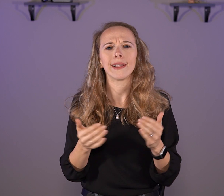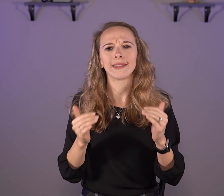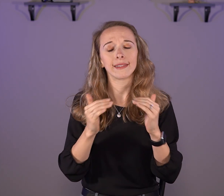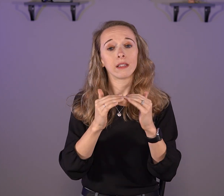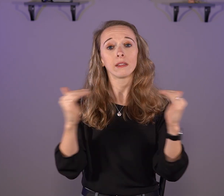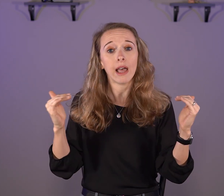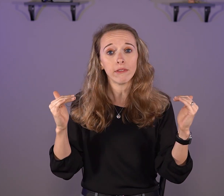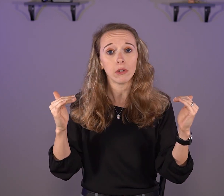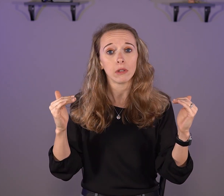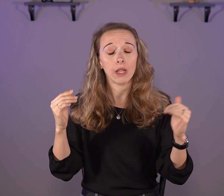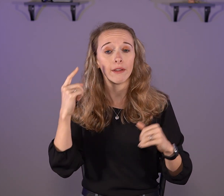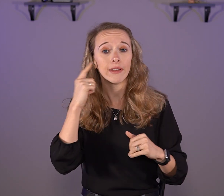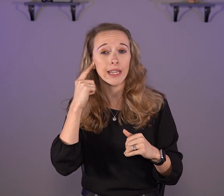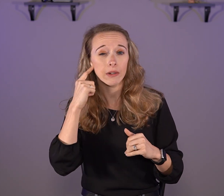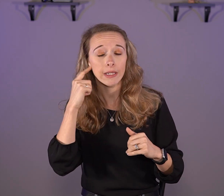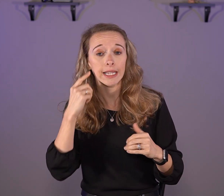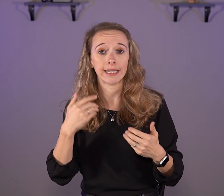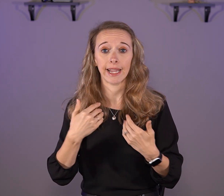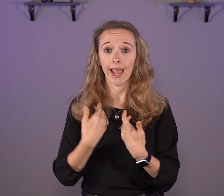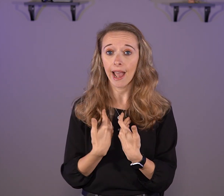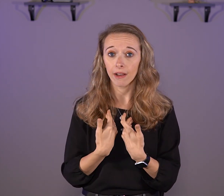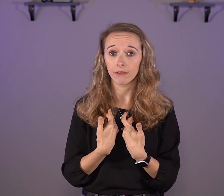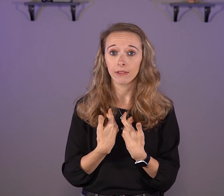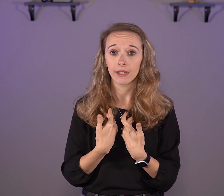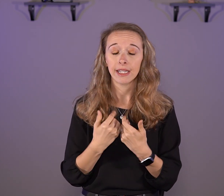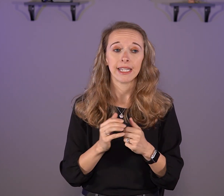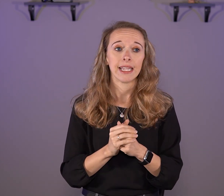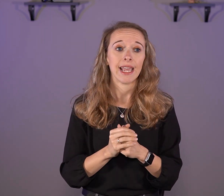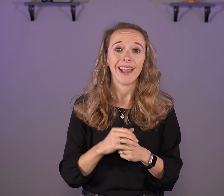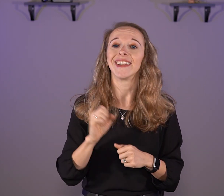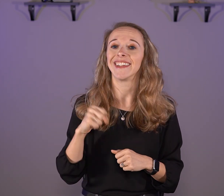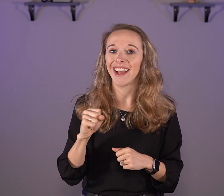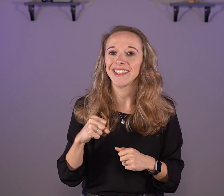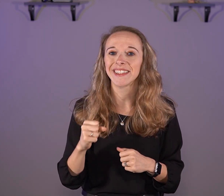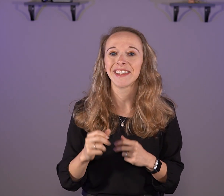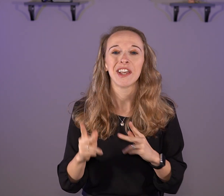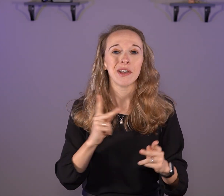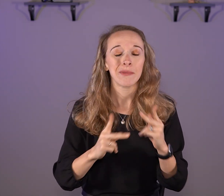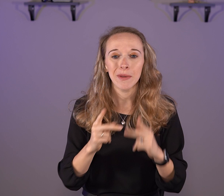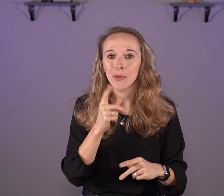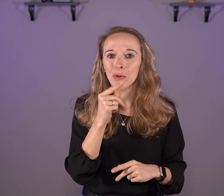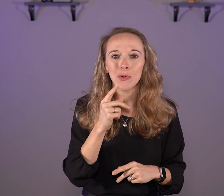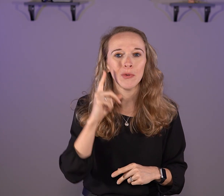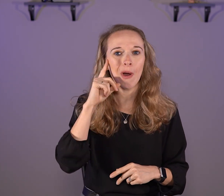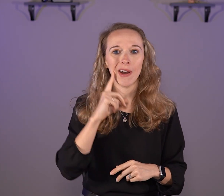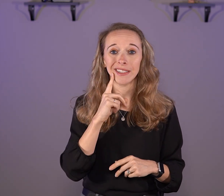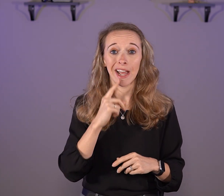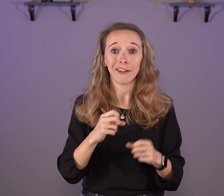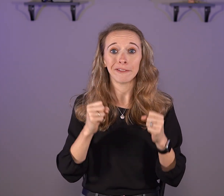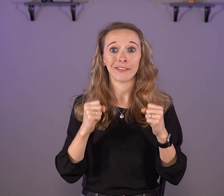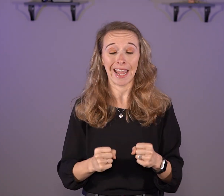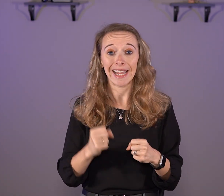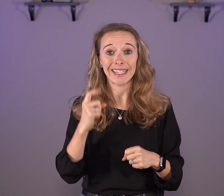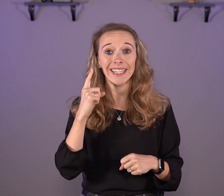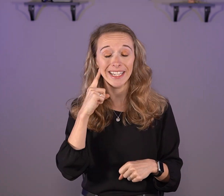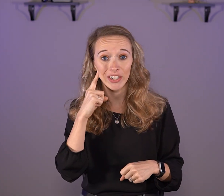What's the level of hearing that they have? And yes, people who are deaf can hear.